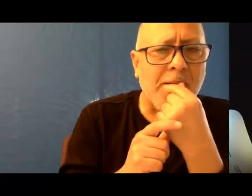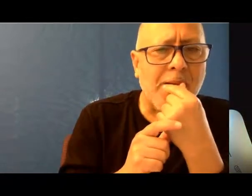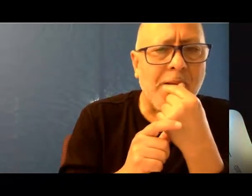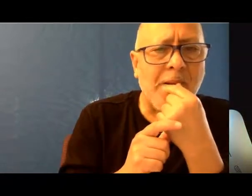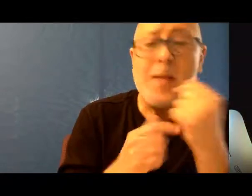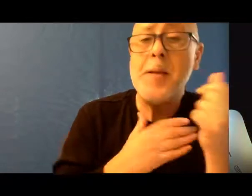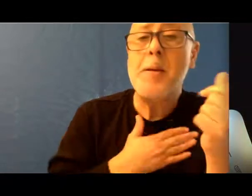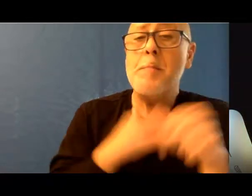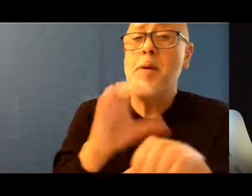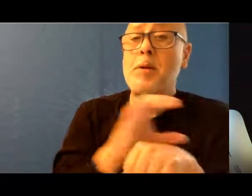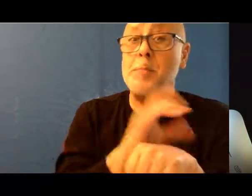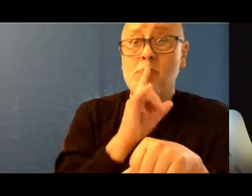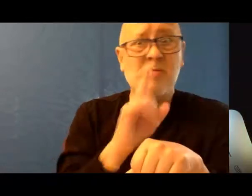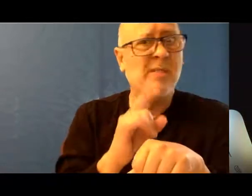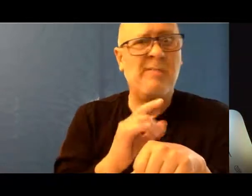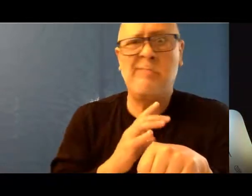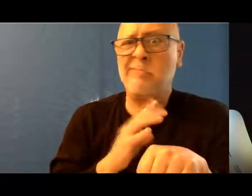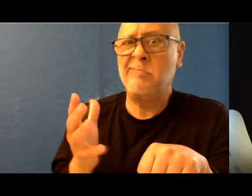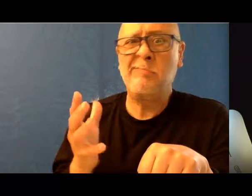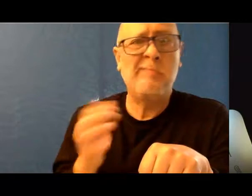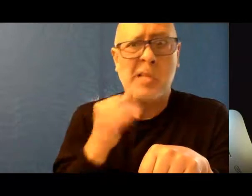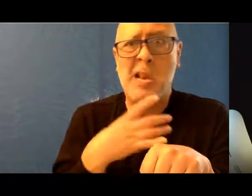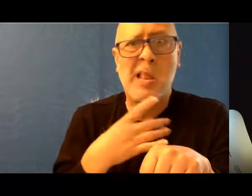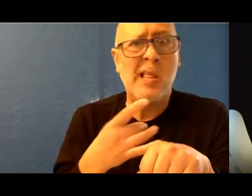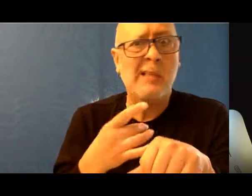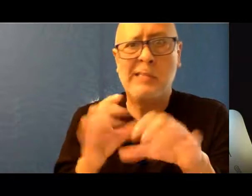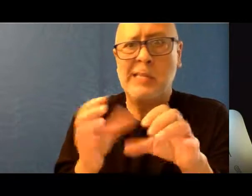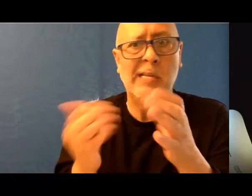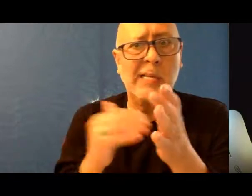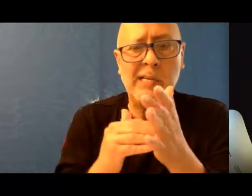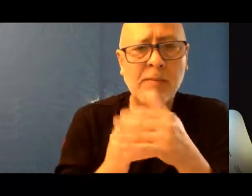And my computer really didn't like me and did it again.